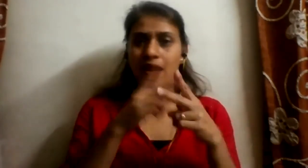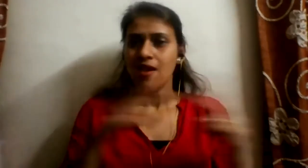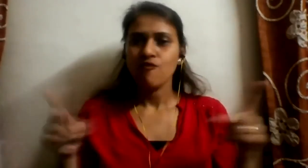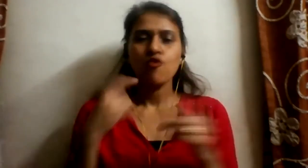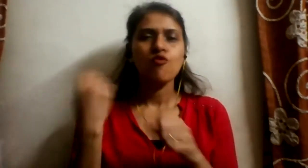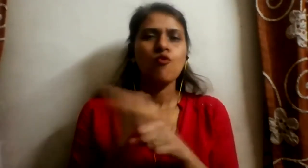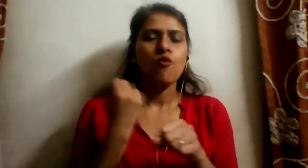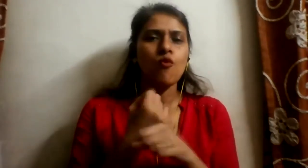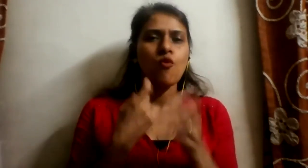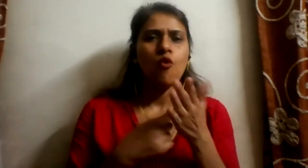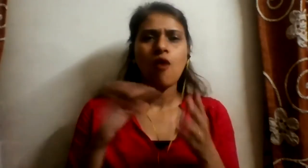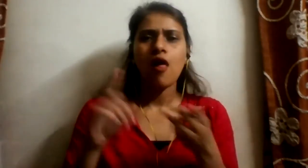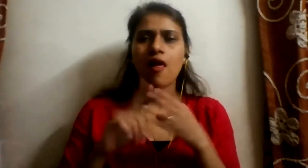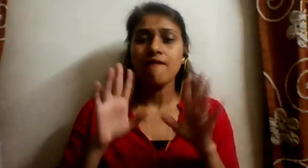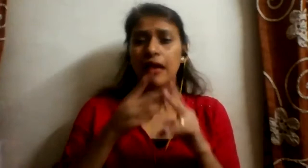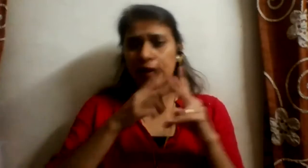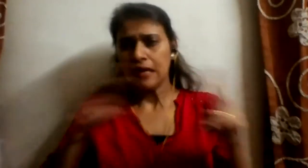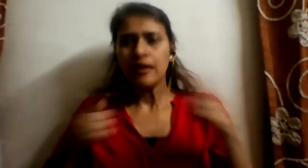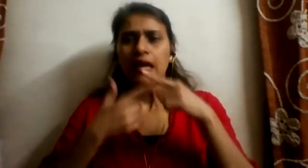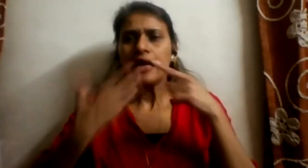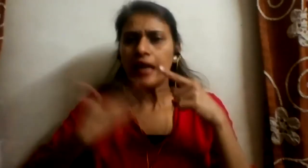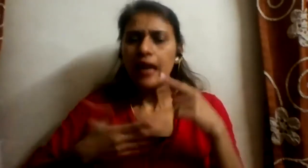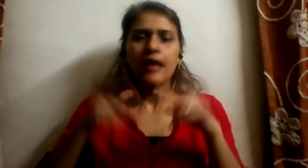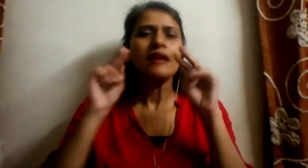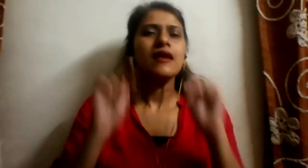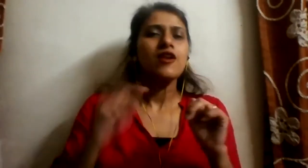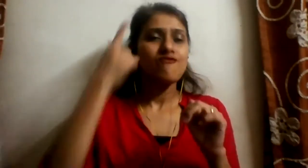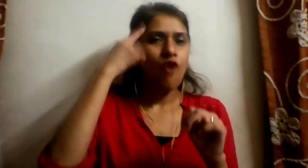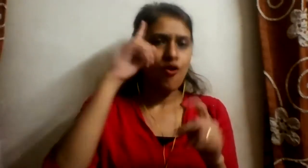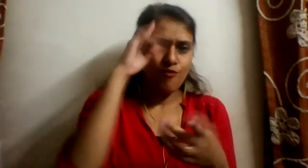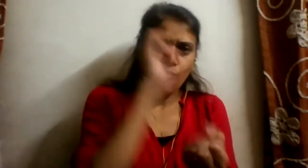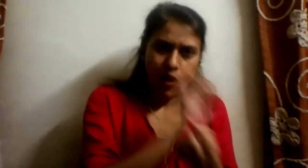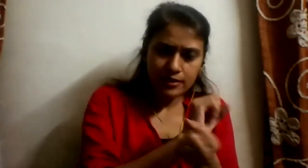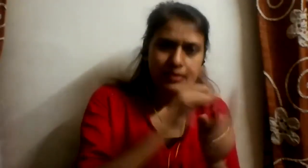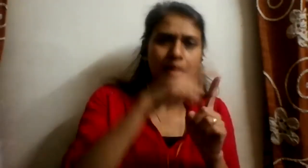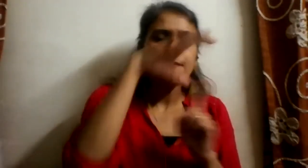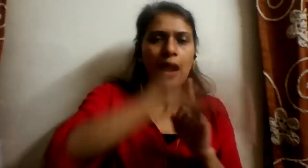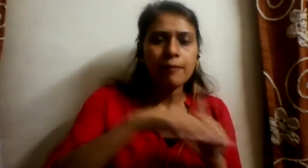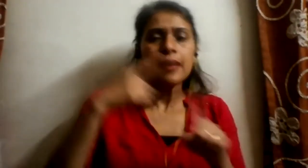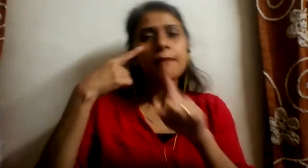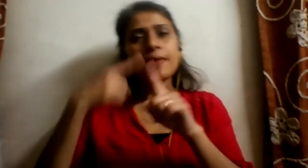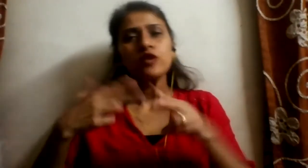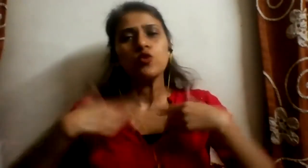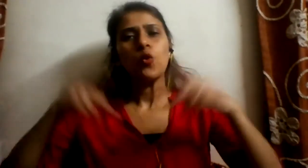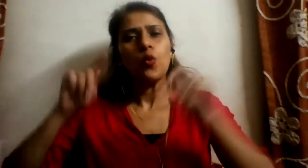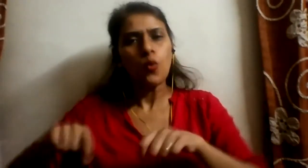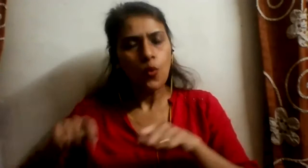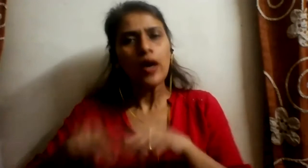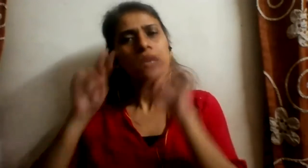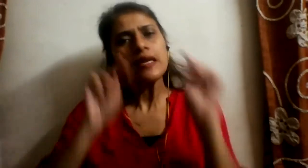A lot of training is required for police departments and for judges. One more issue in access to justice that I want to